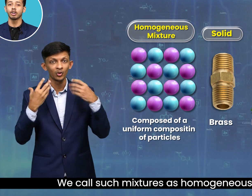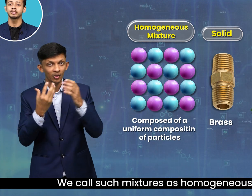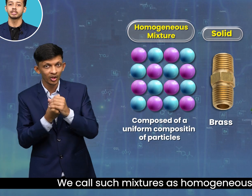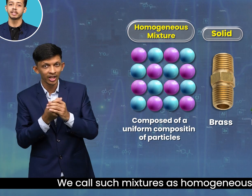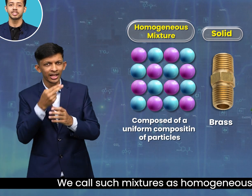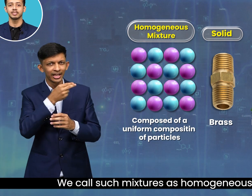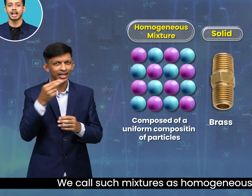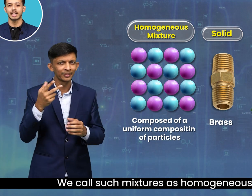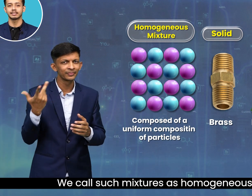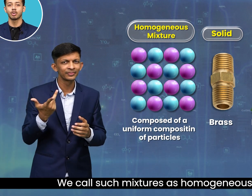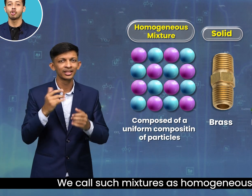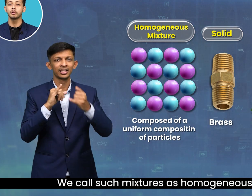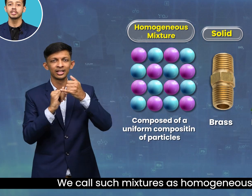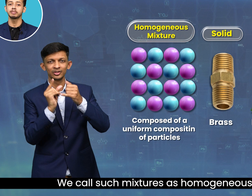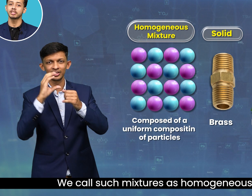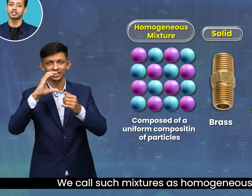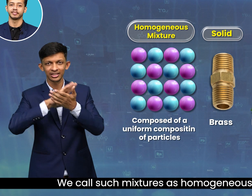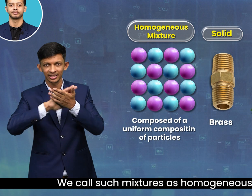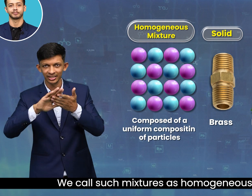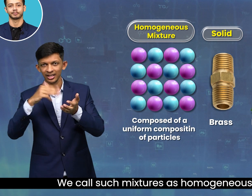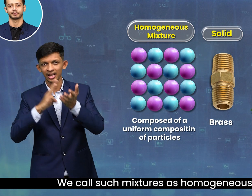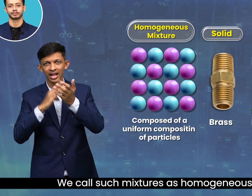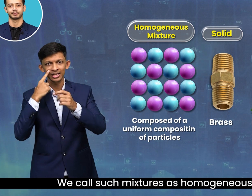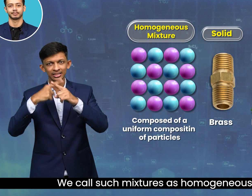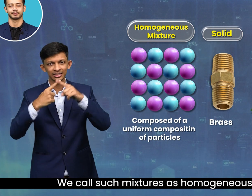We call such mixtures as homogeneous mixture.